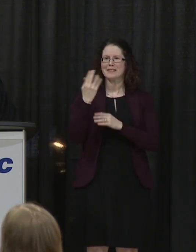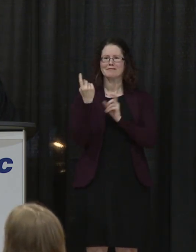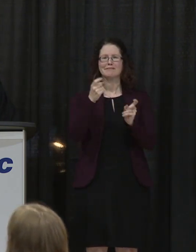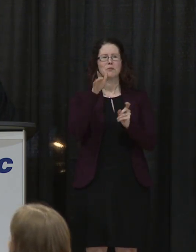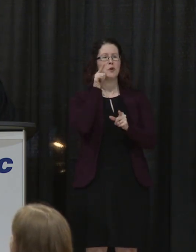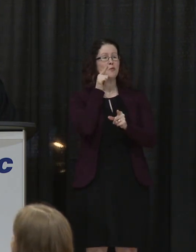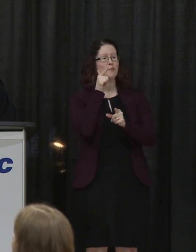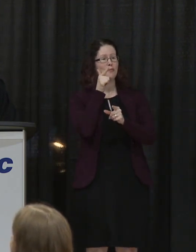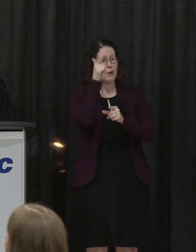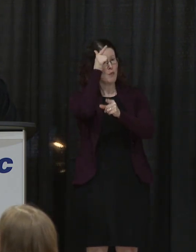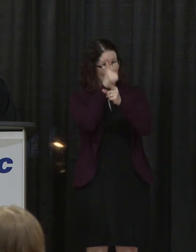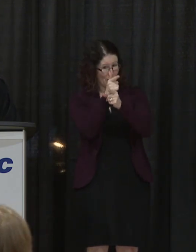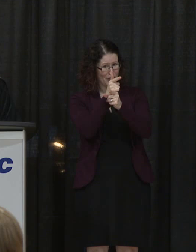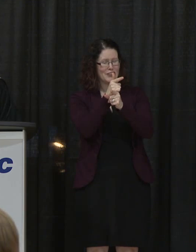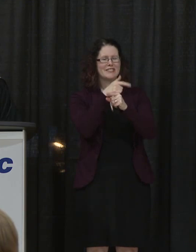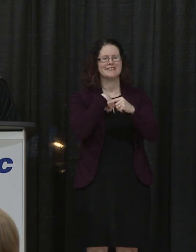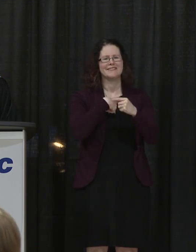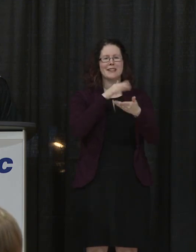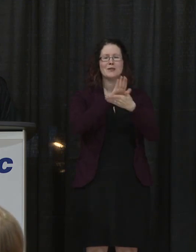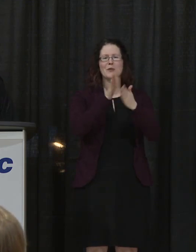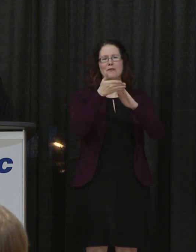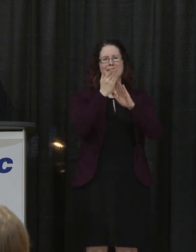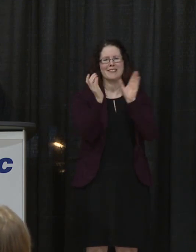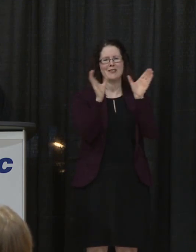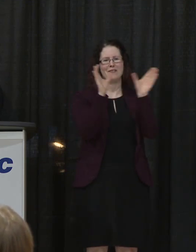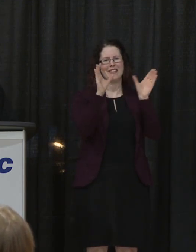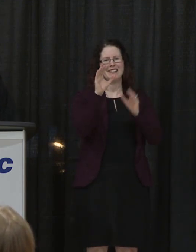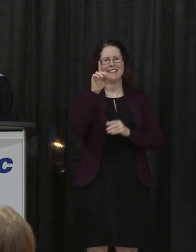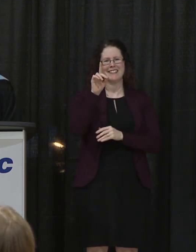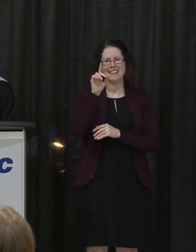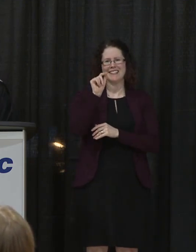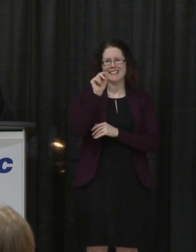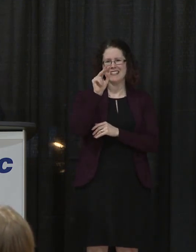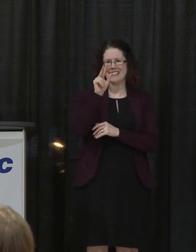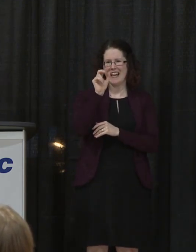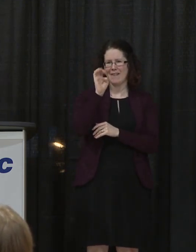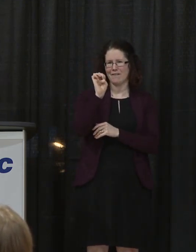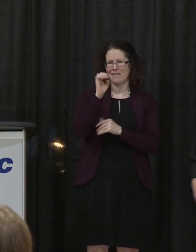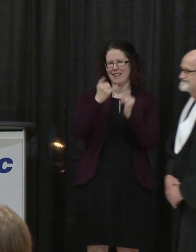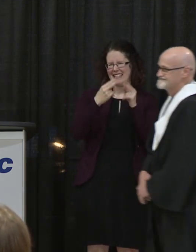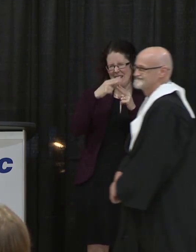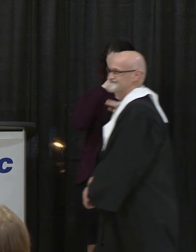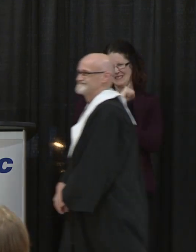with a certificate in the School of Business. Dave Burfato.